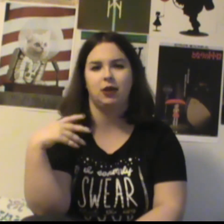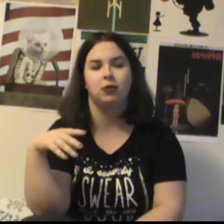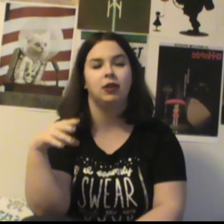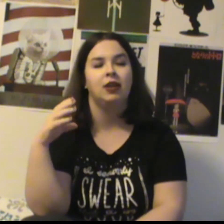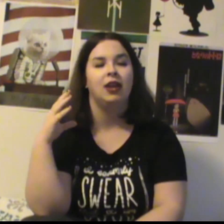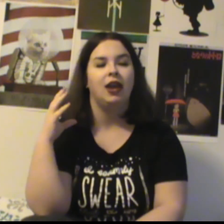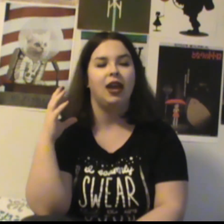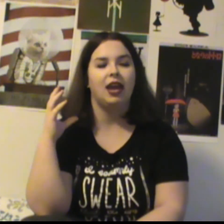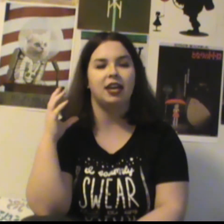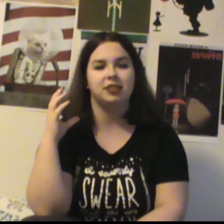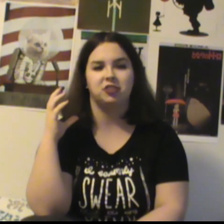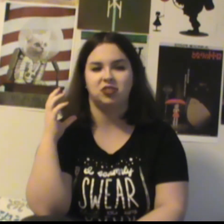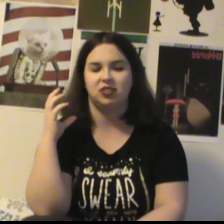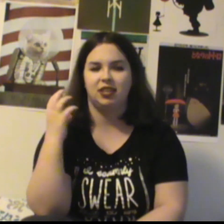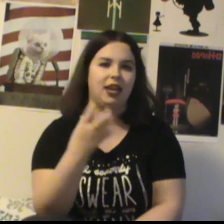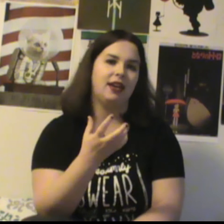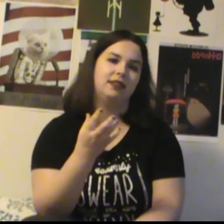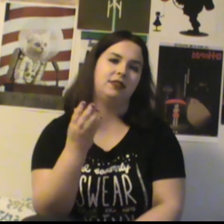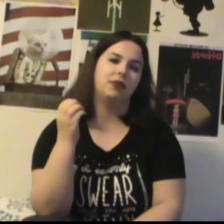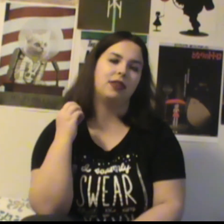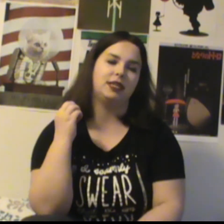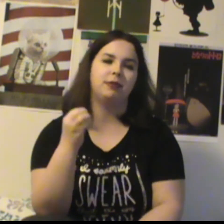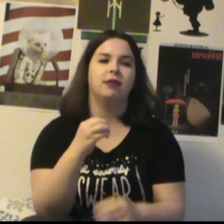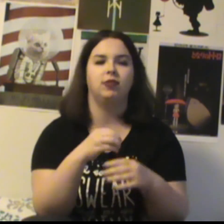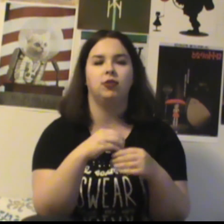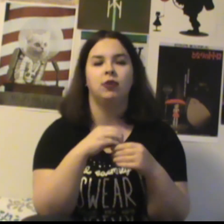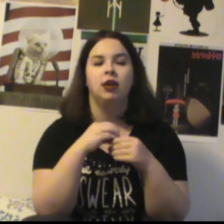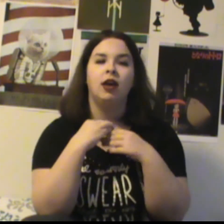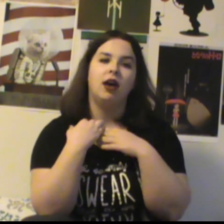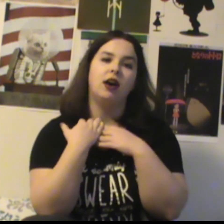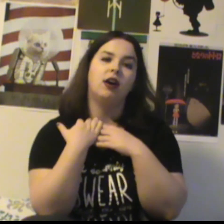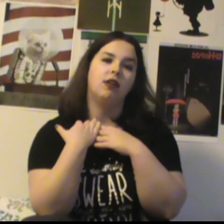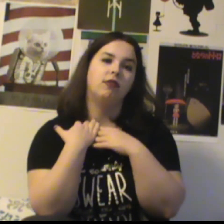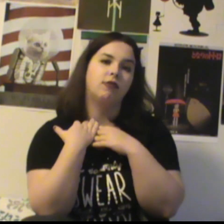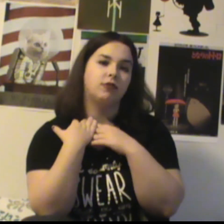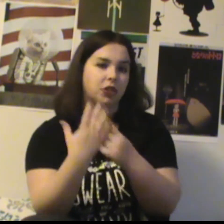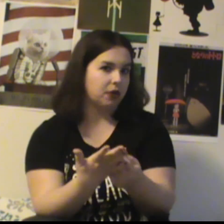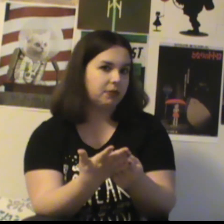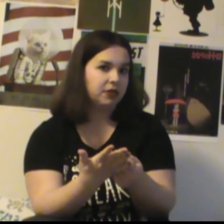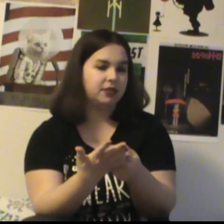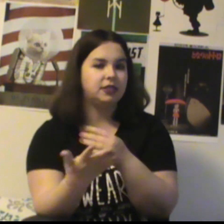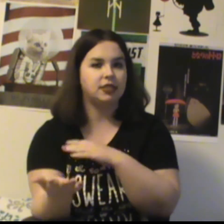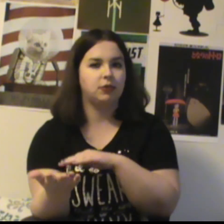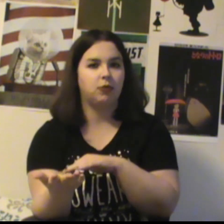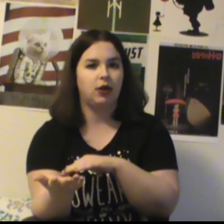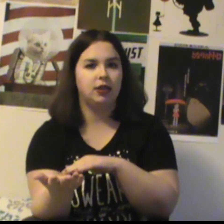out. And just, yeah, so that's my review of Charmed, Season 1,